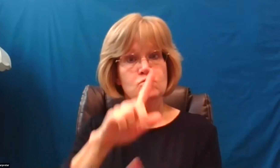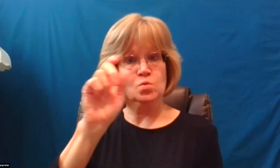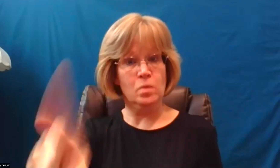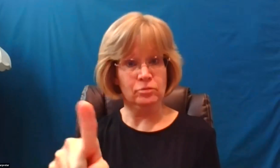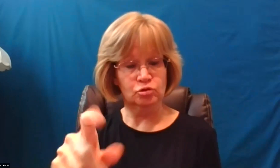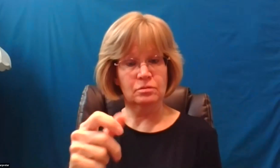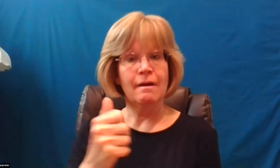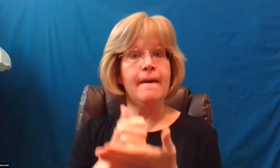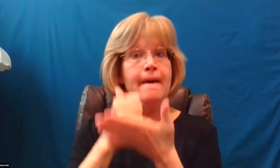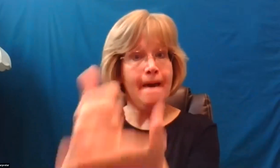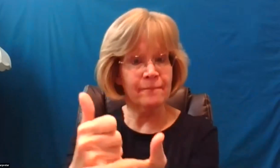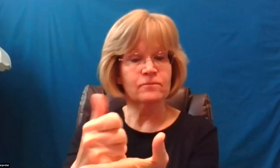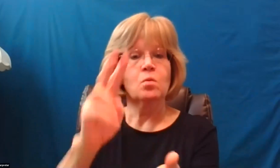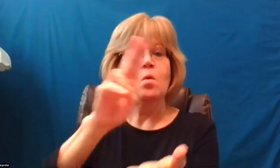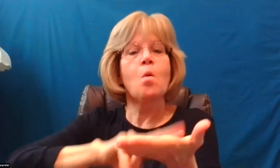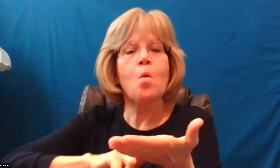That's helpful. That's holy.